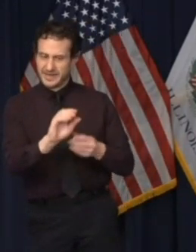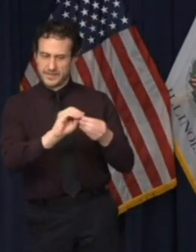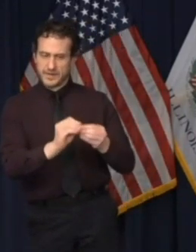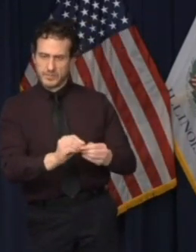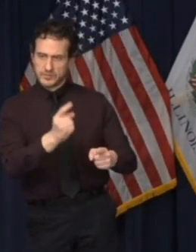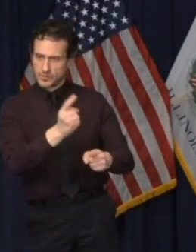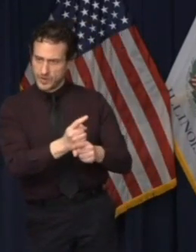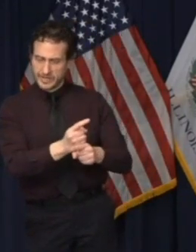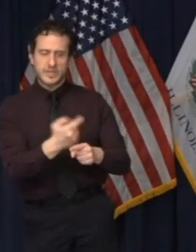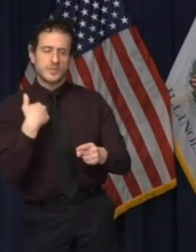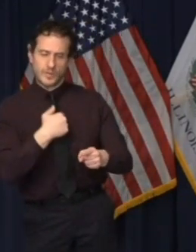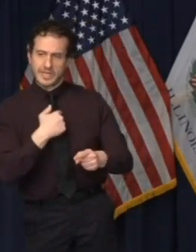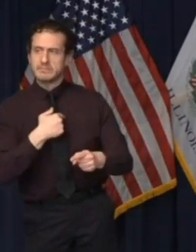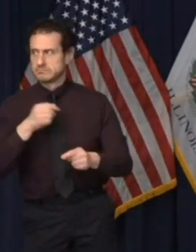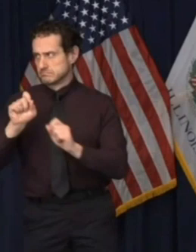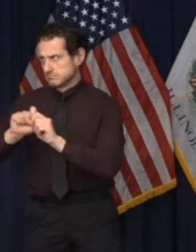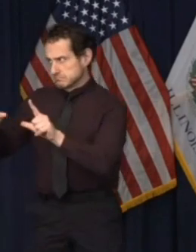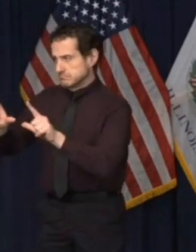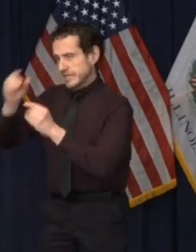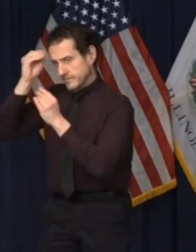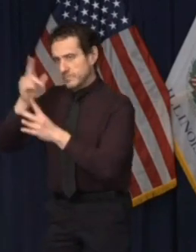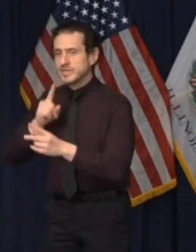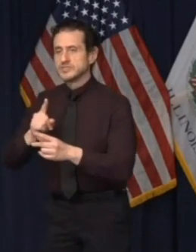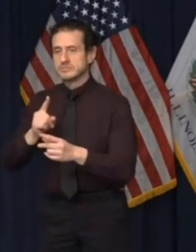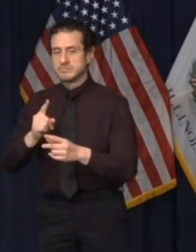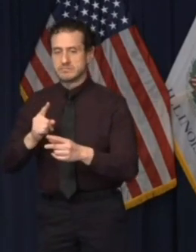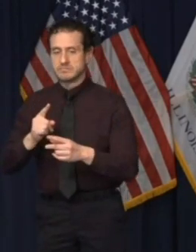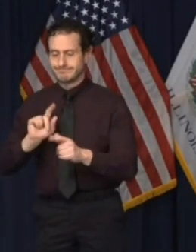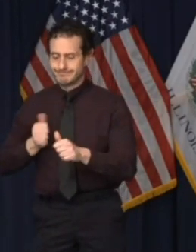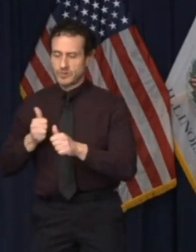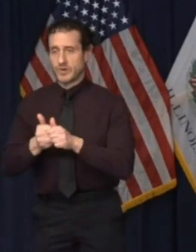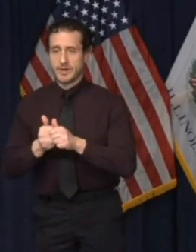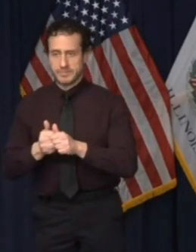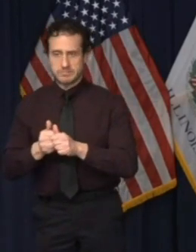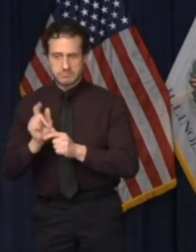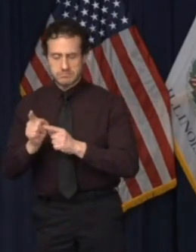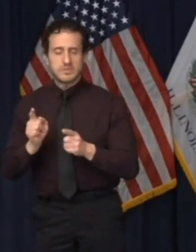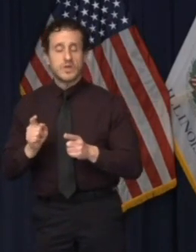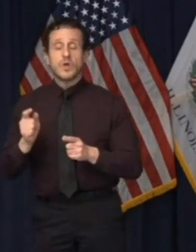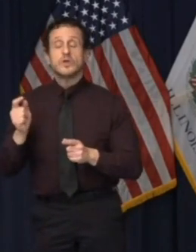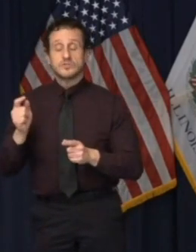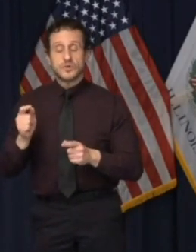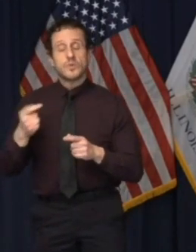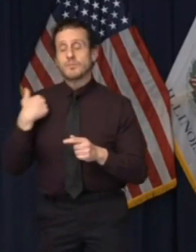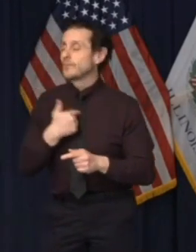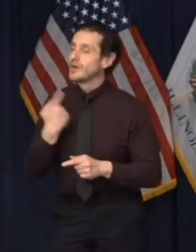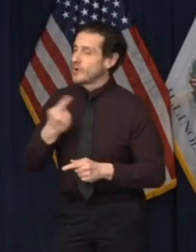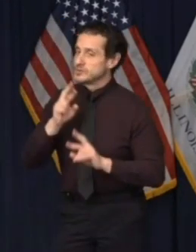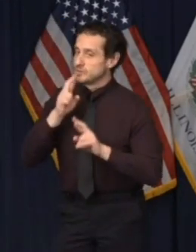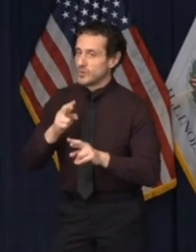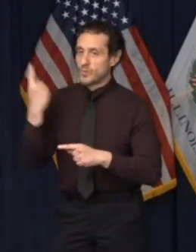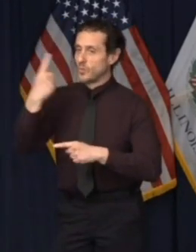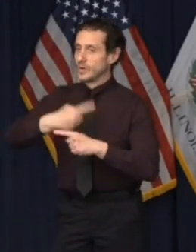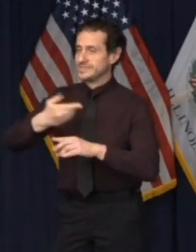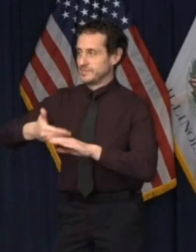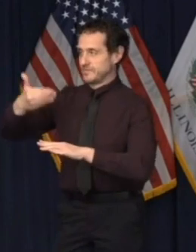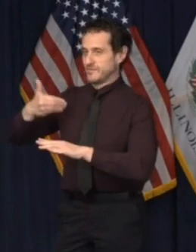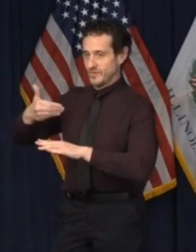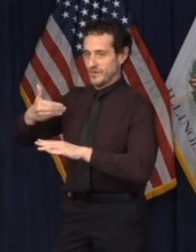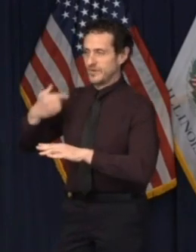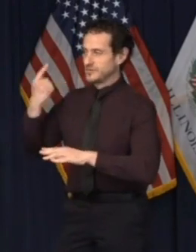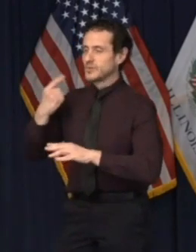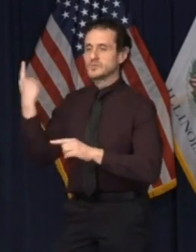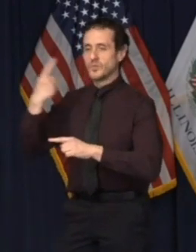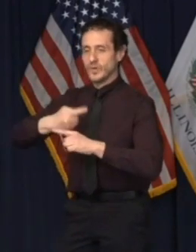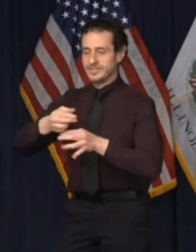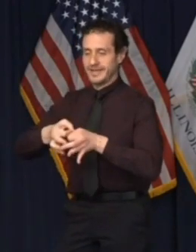time, IDPH posts data as was reported from the day before, so there would be a lag. And because